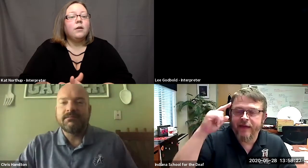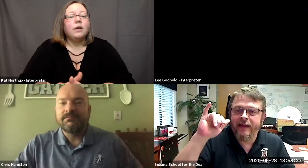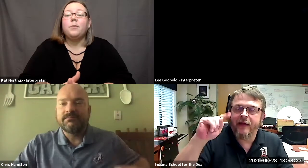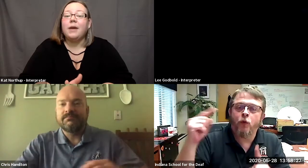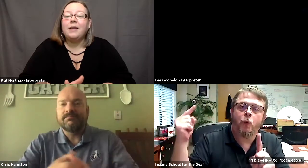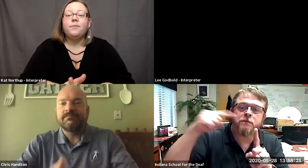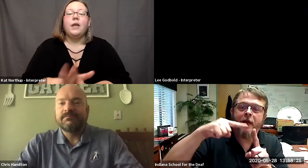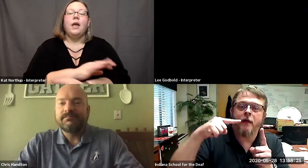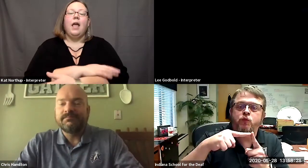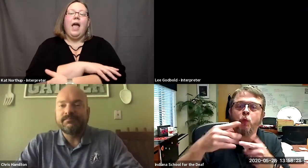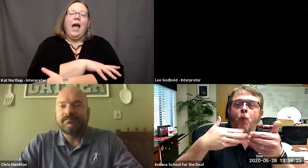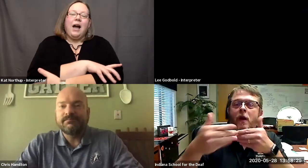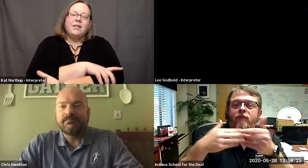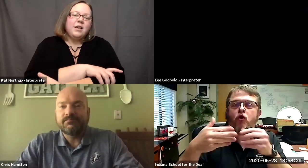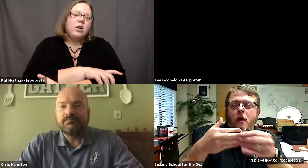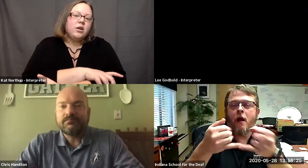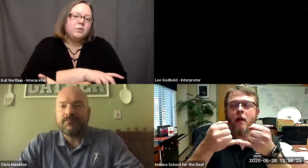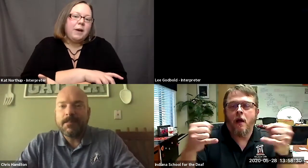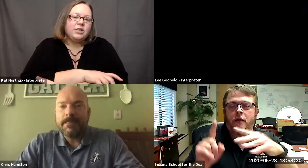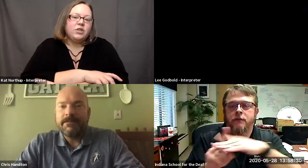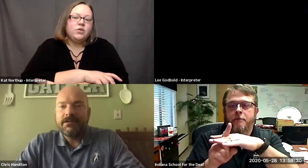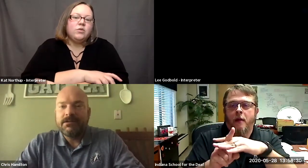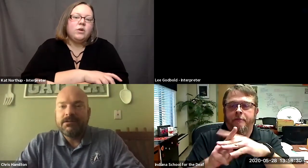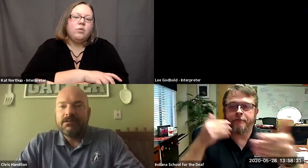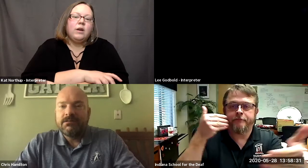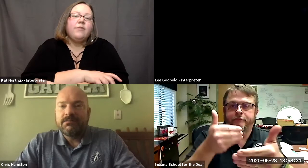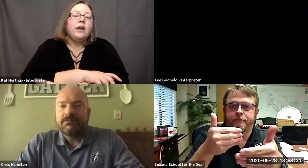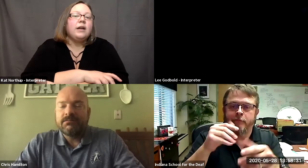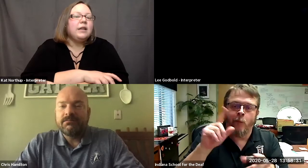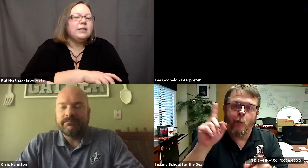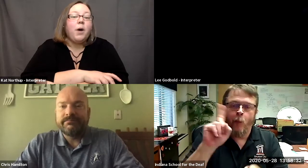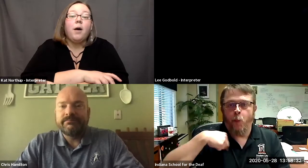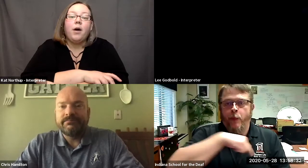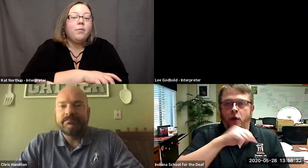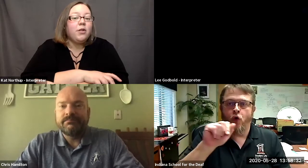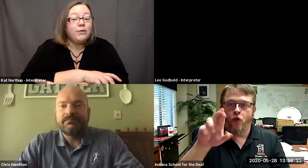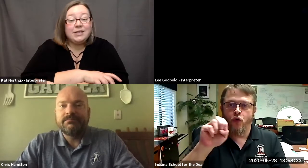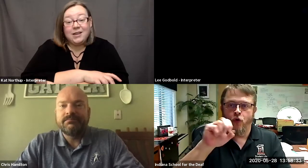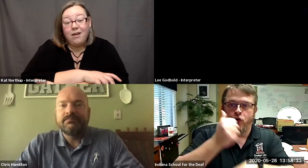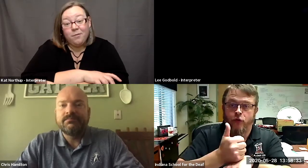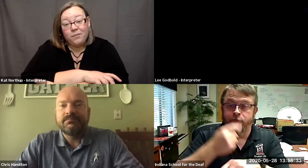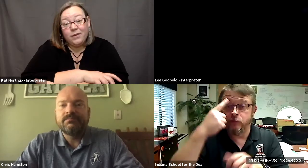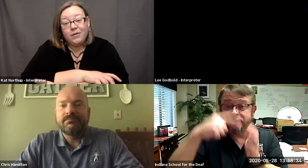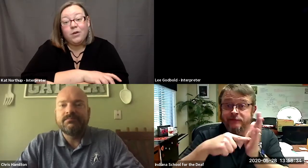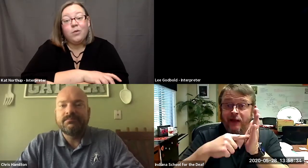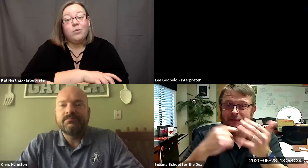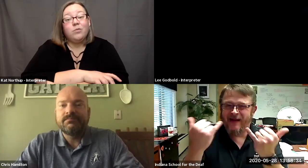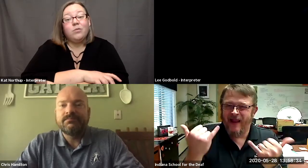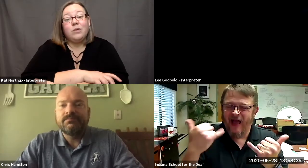Yeah, Matt? I think it all goes back to whatever guidelines pop up close to time, you know, in